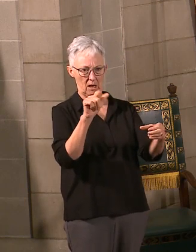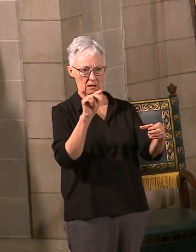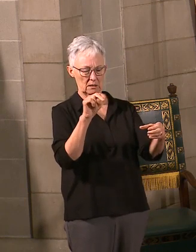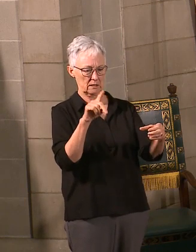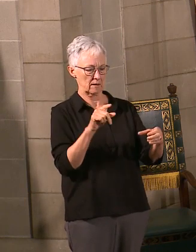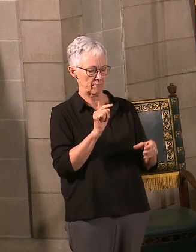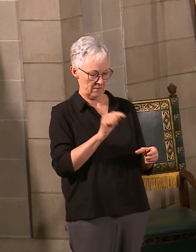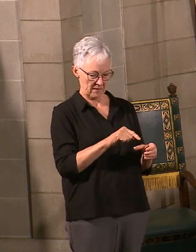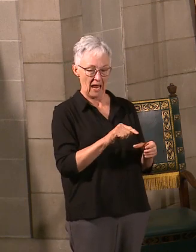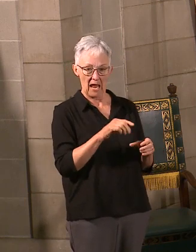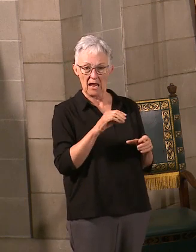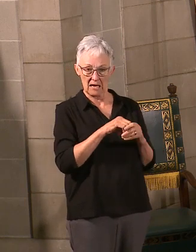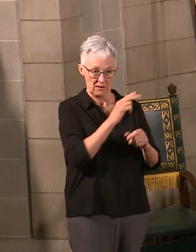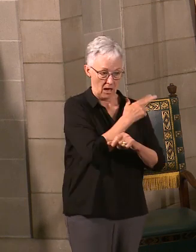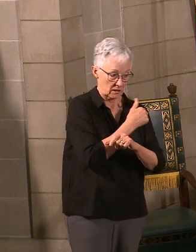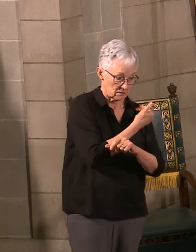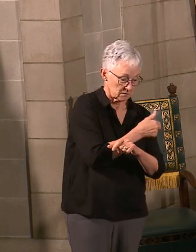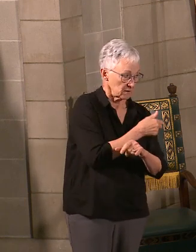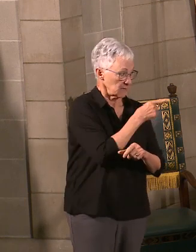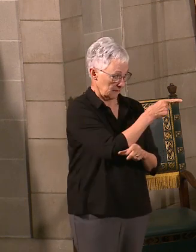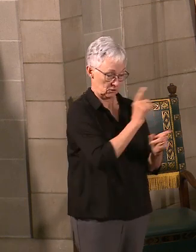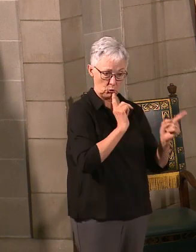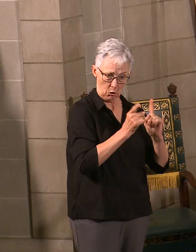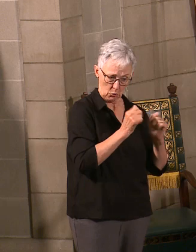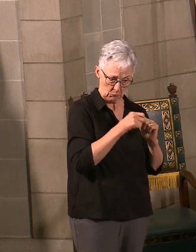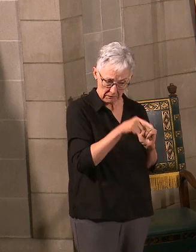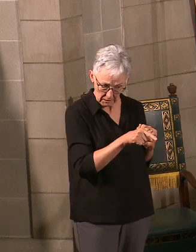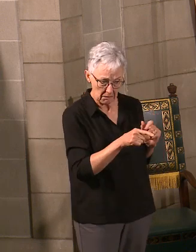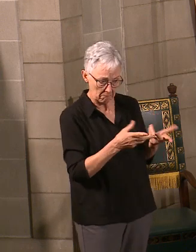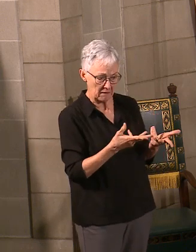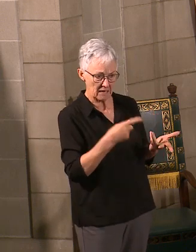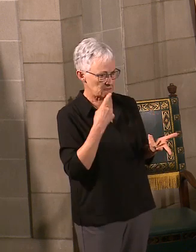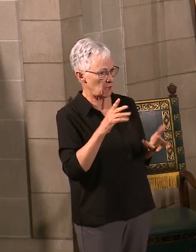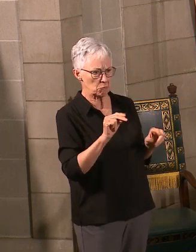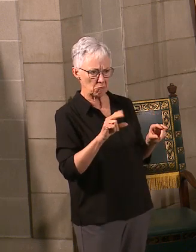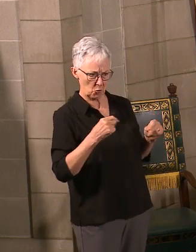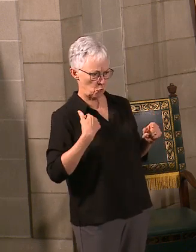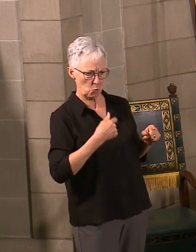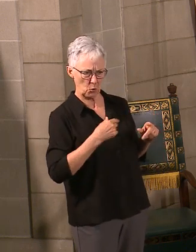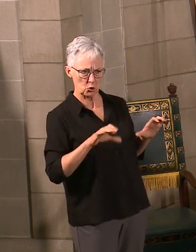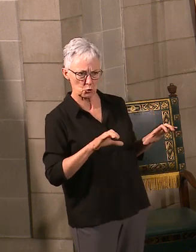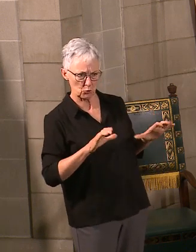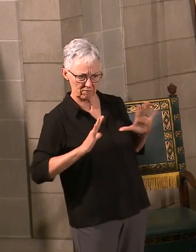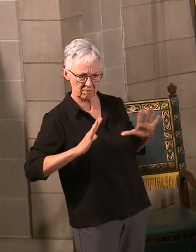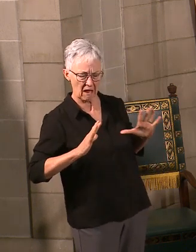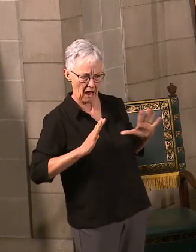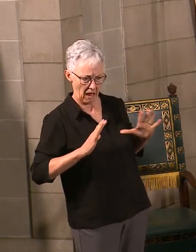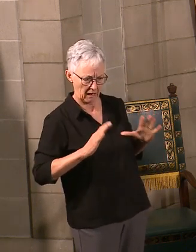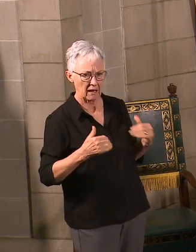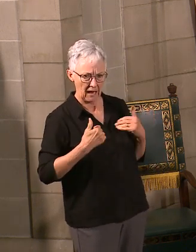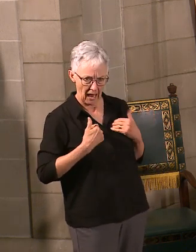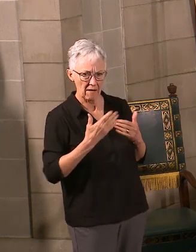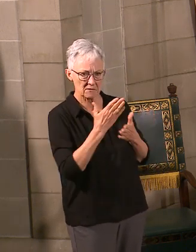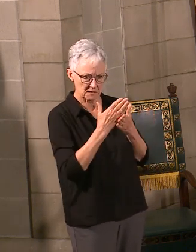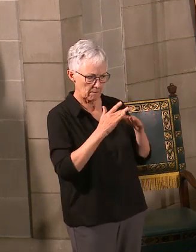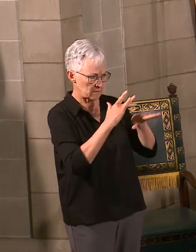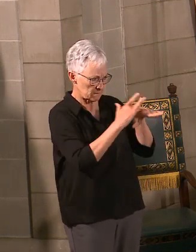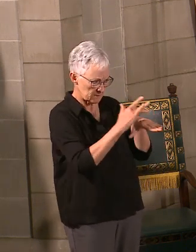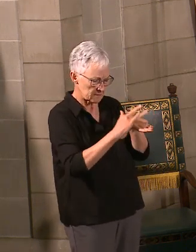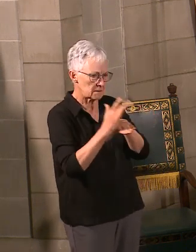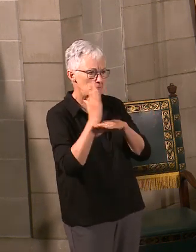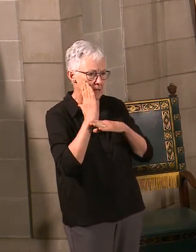still feel that things are under control in their facility. So we have great bed capacity throughout the